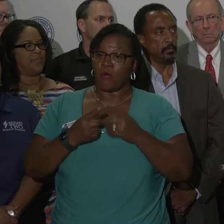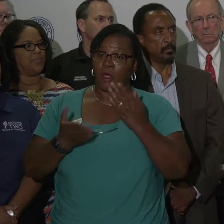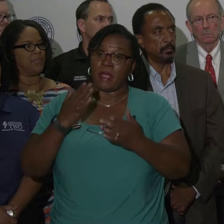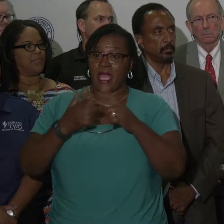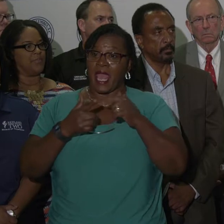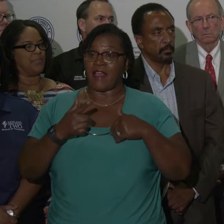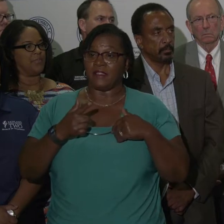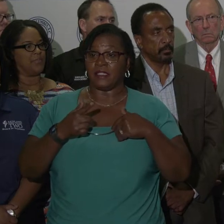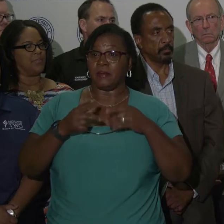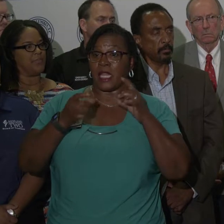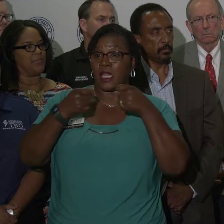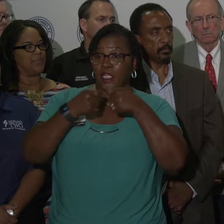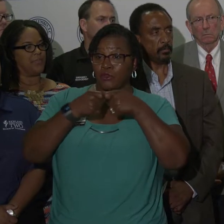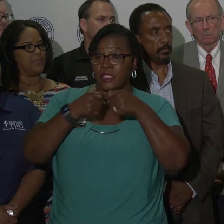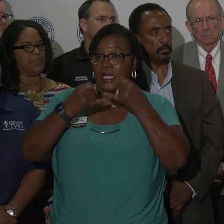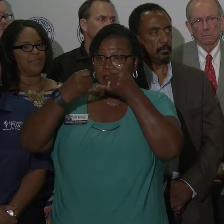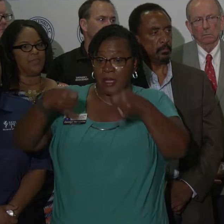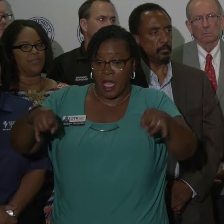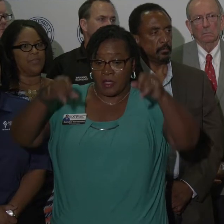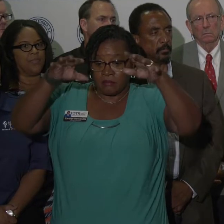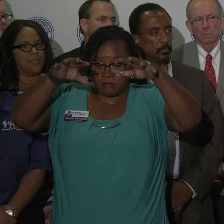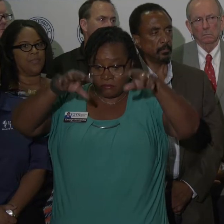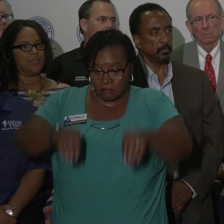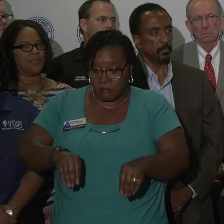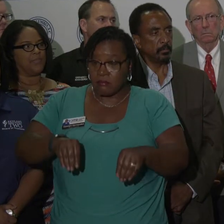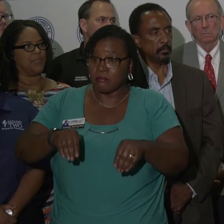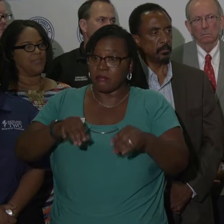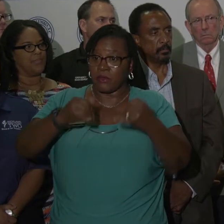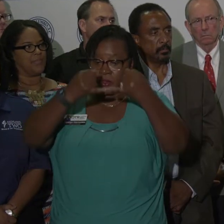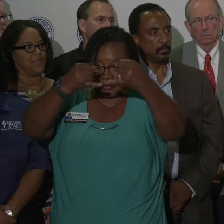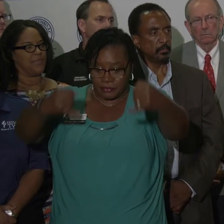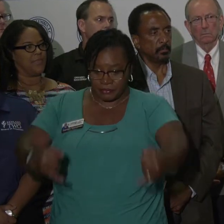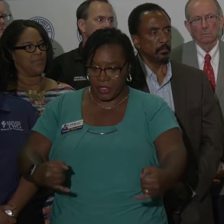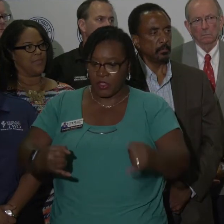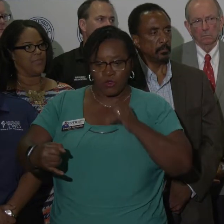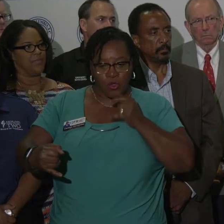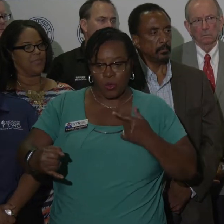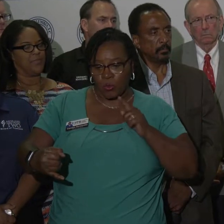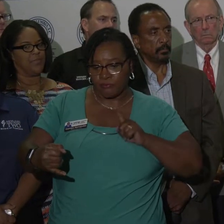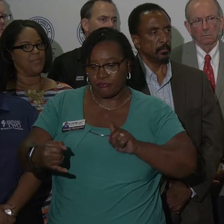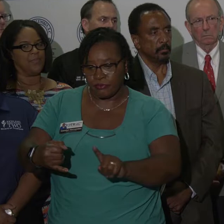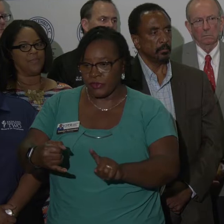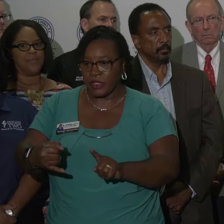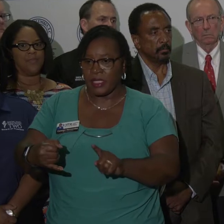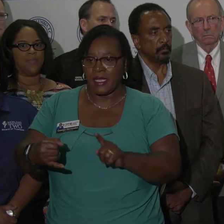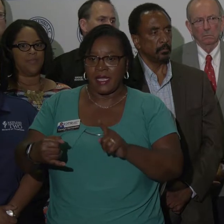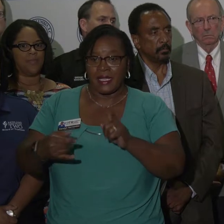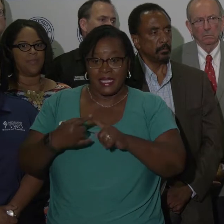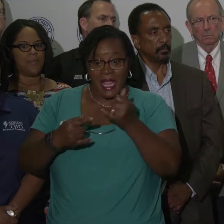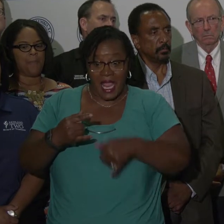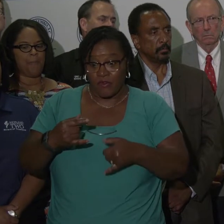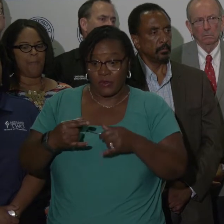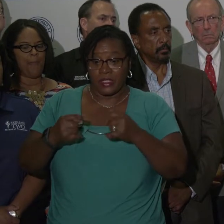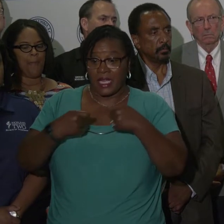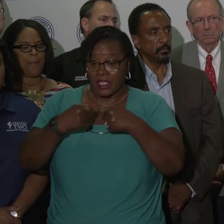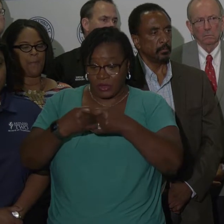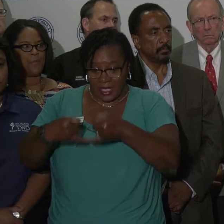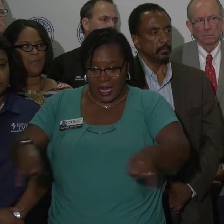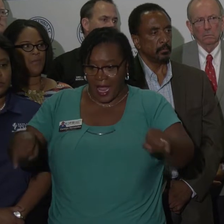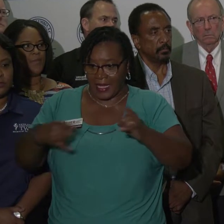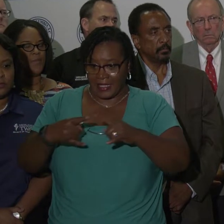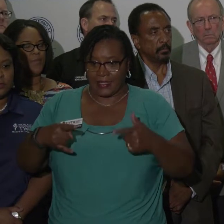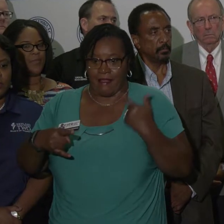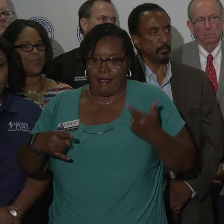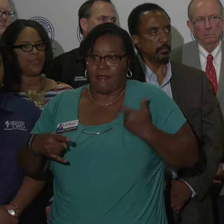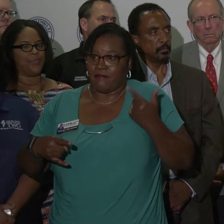have some down power lines, so I just want to encourage the folks out there not to go near them power lines. Treat every down power line as if it's